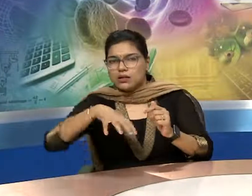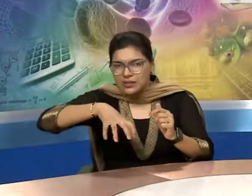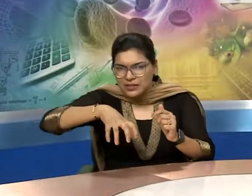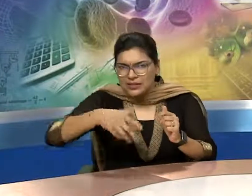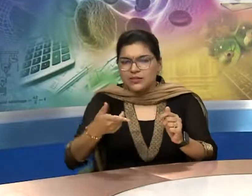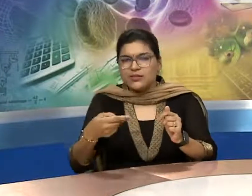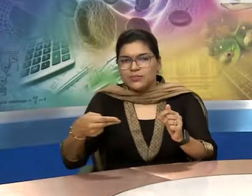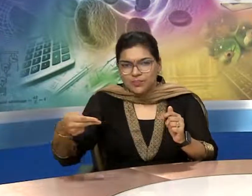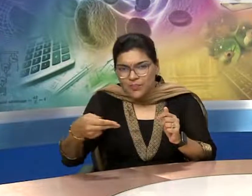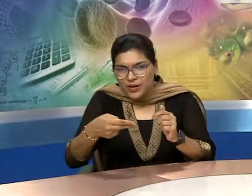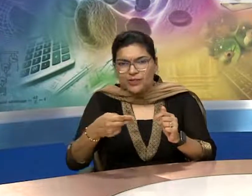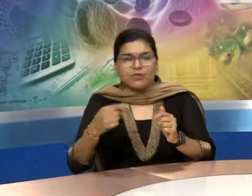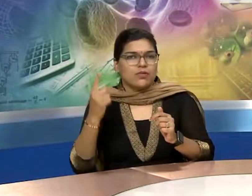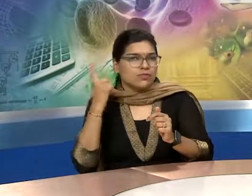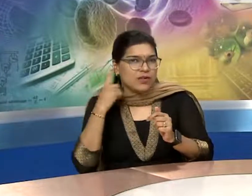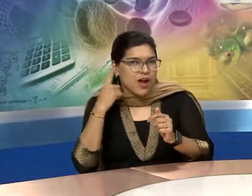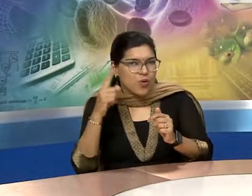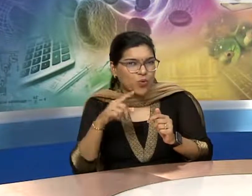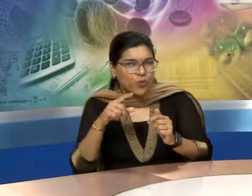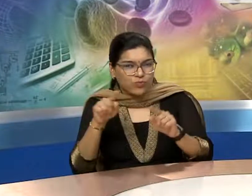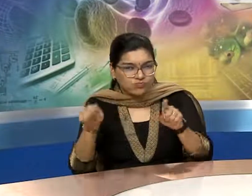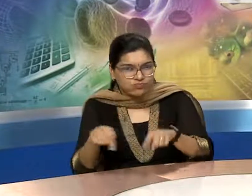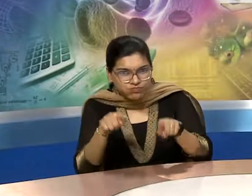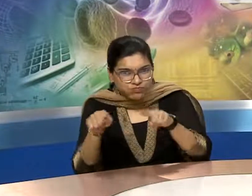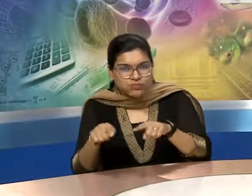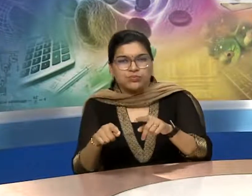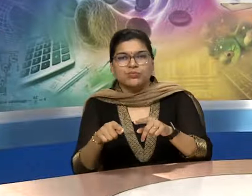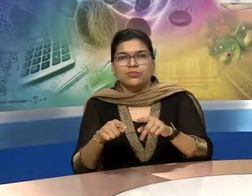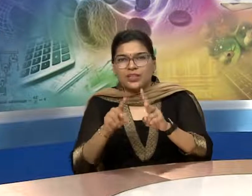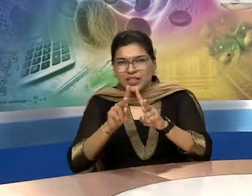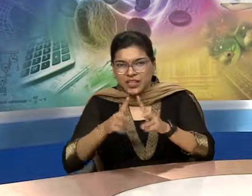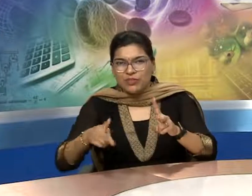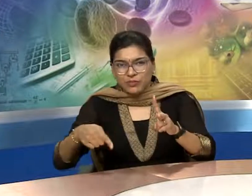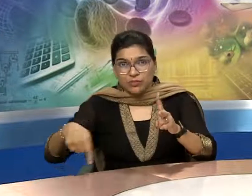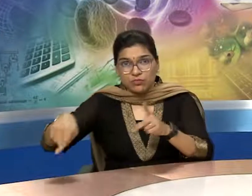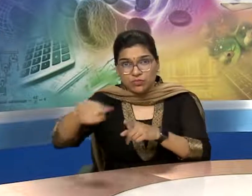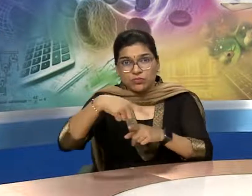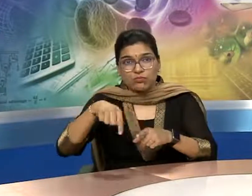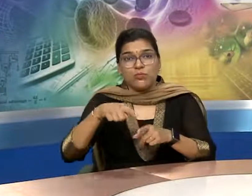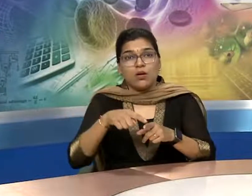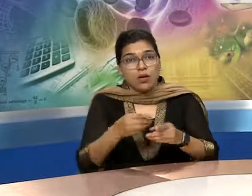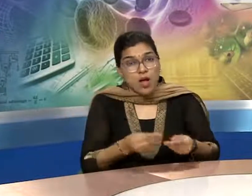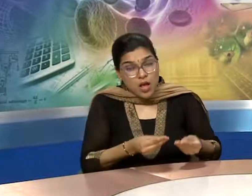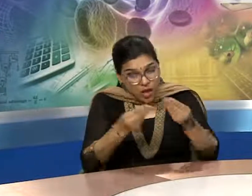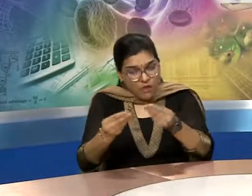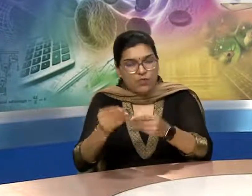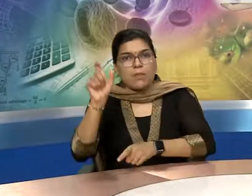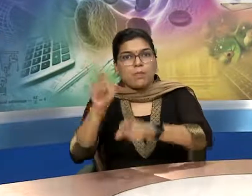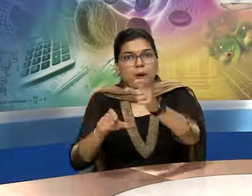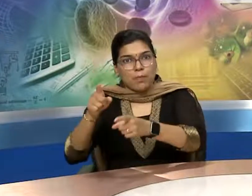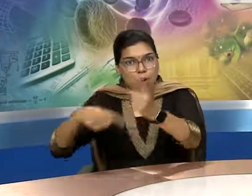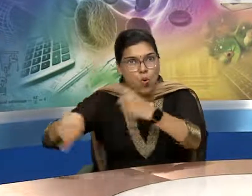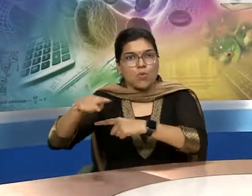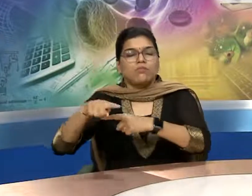as well as other non-book materials to help the people to become